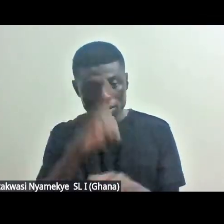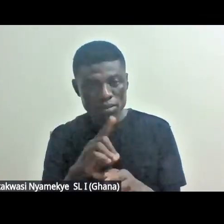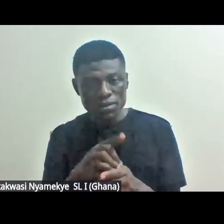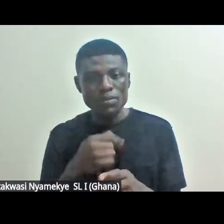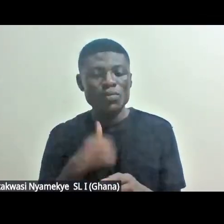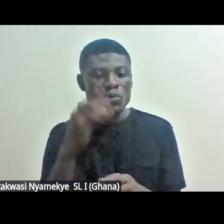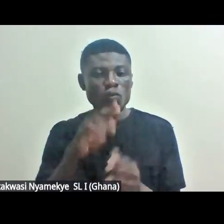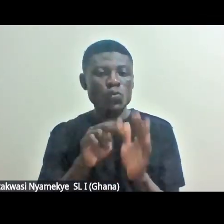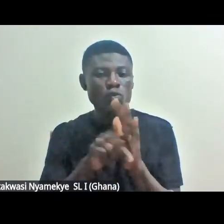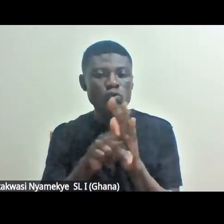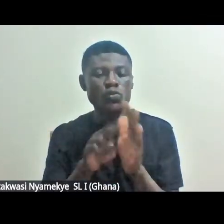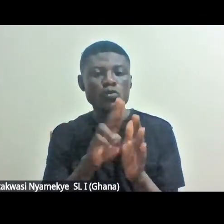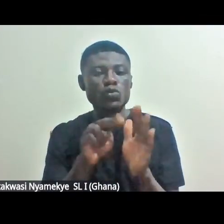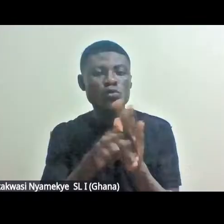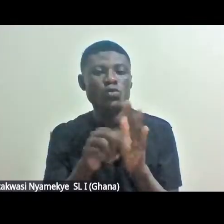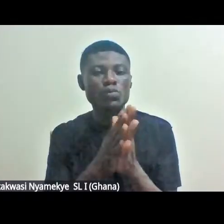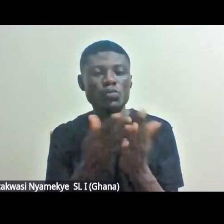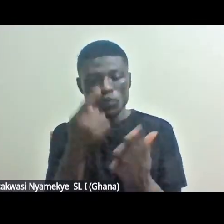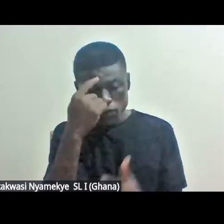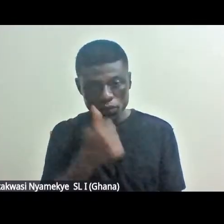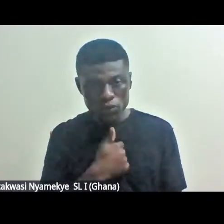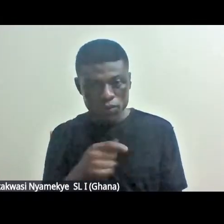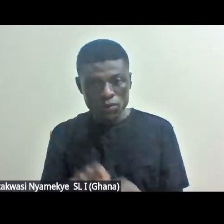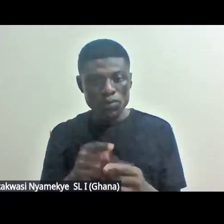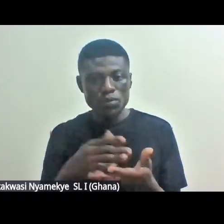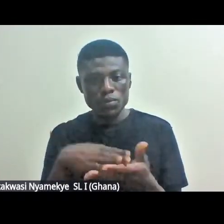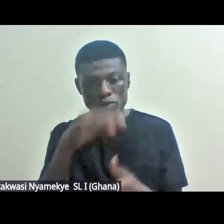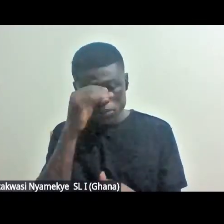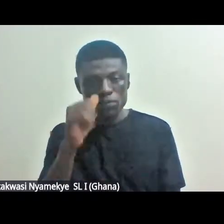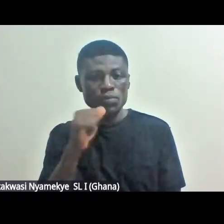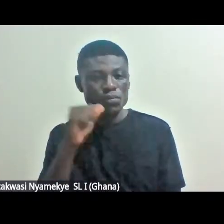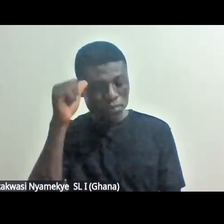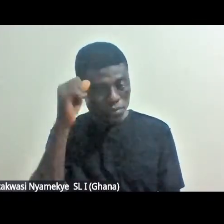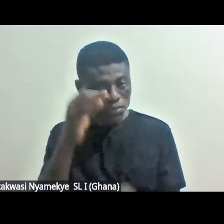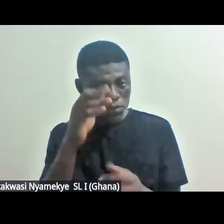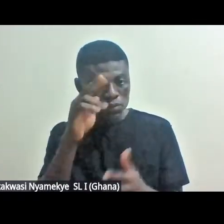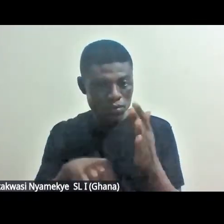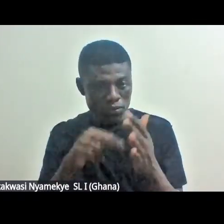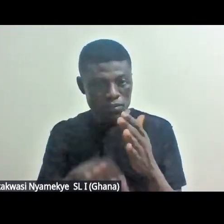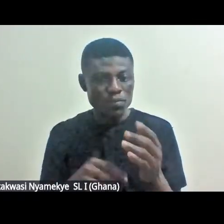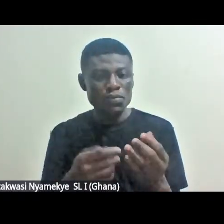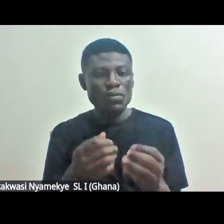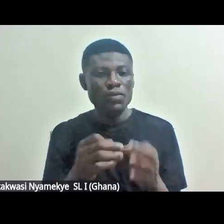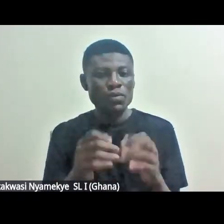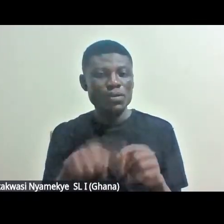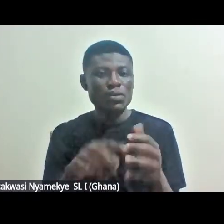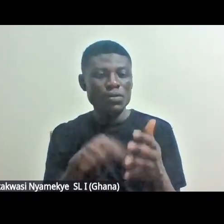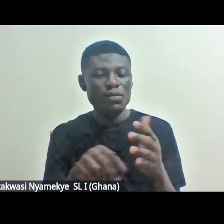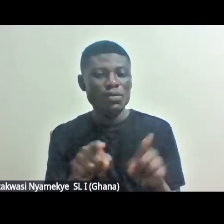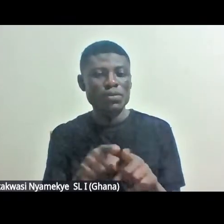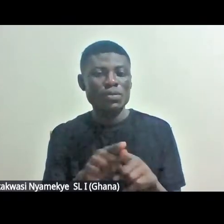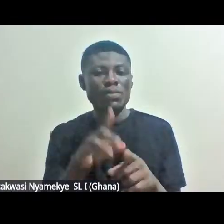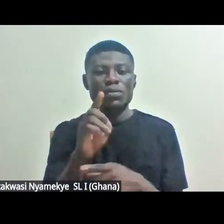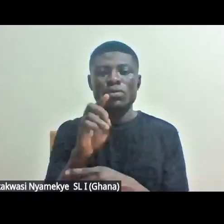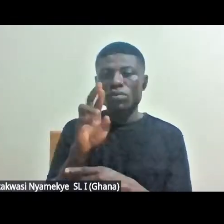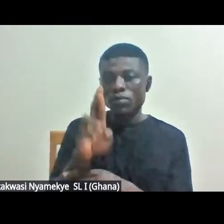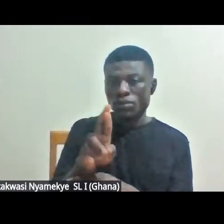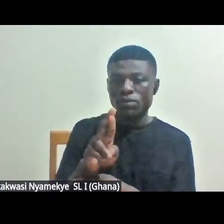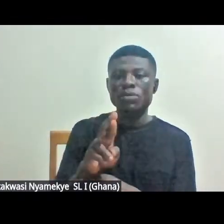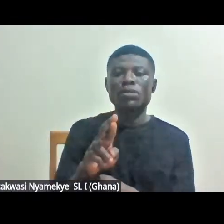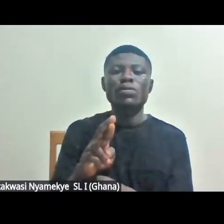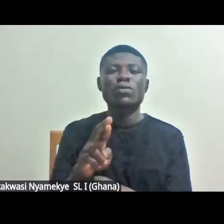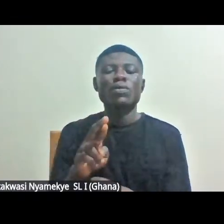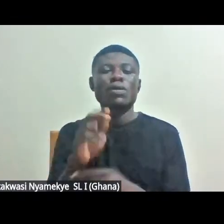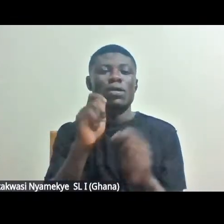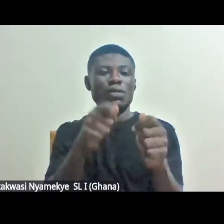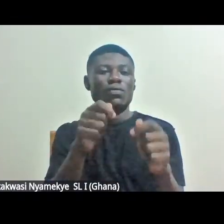Notebook LM for myself as a dyslexic adult if reading is overwhelming. And this is Dr. Roxanne. She is a lecturer